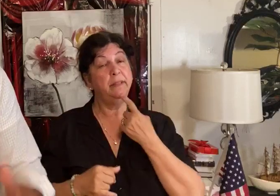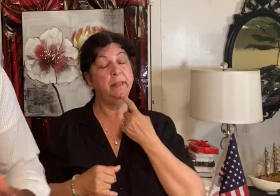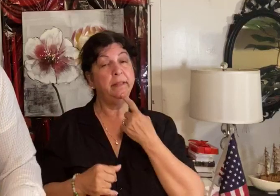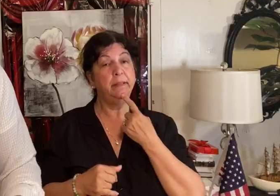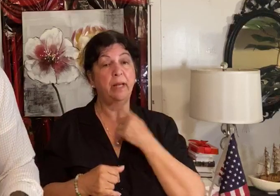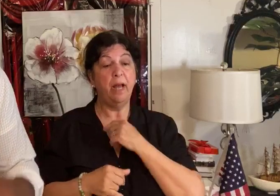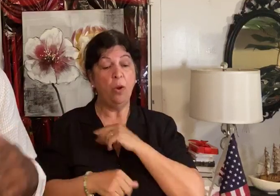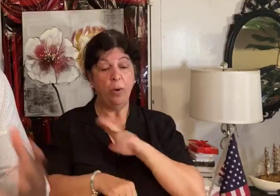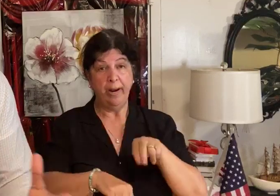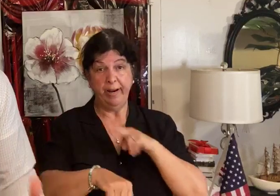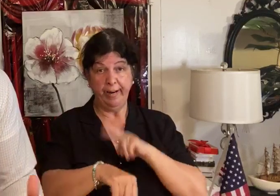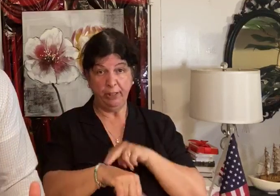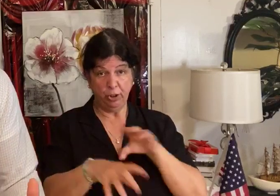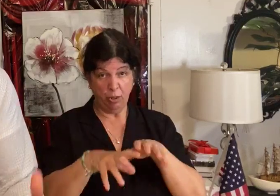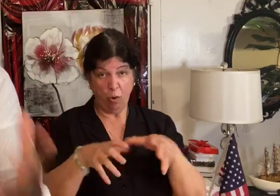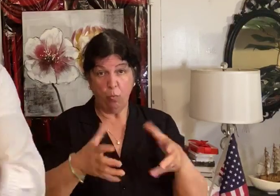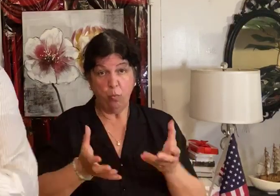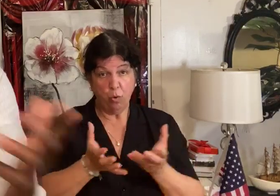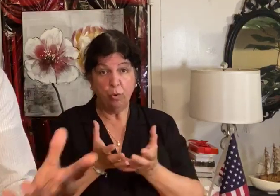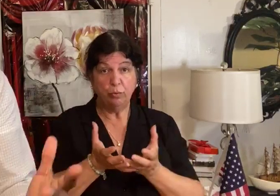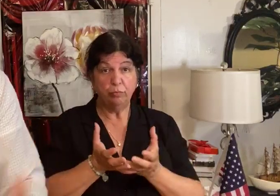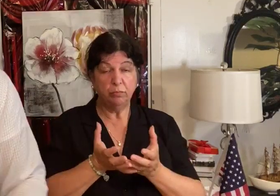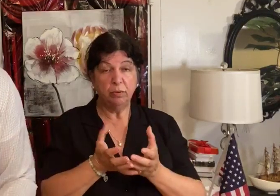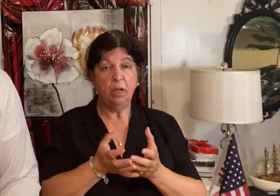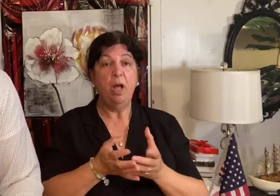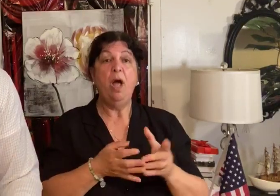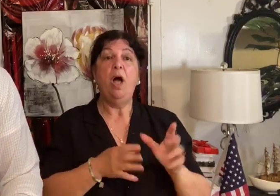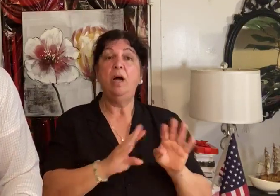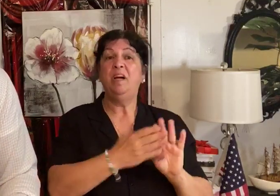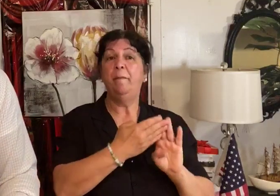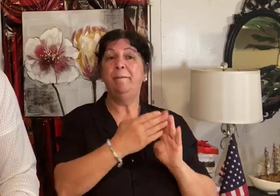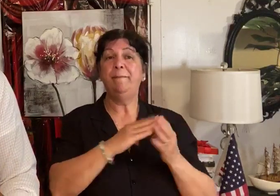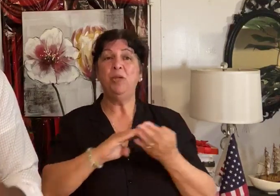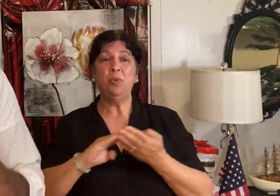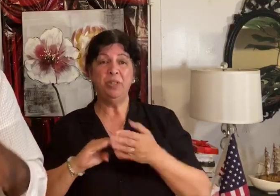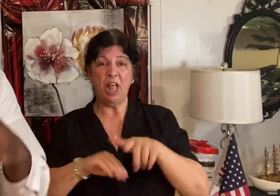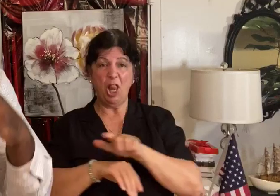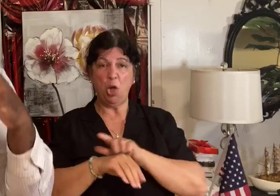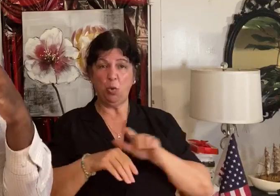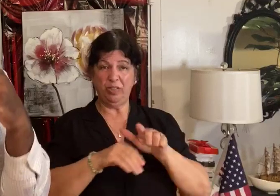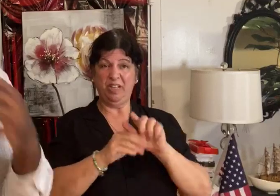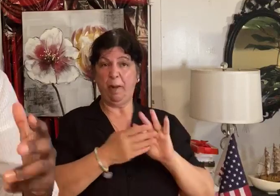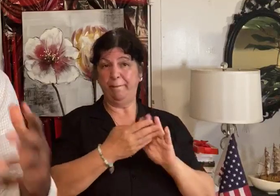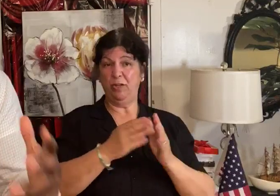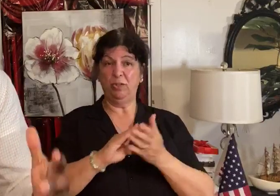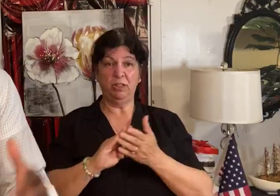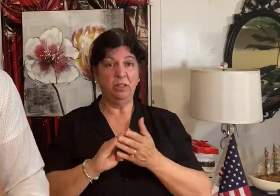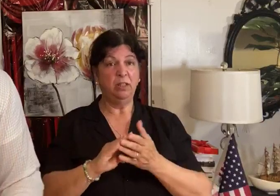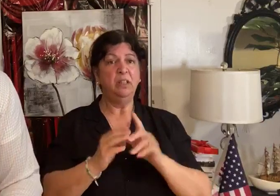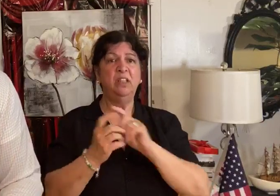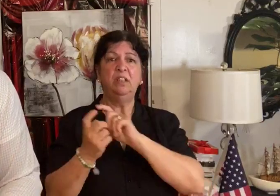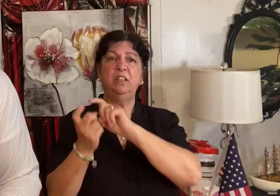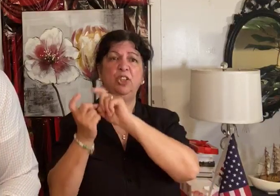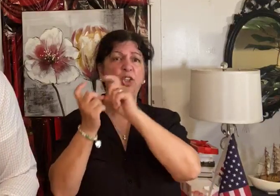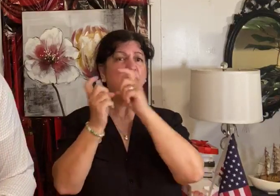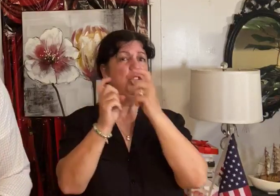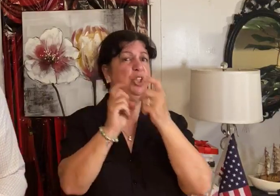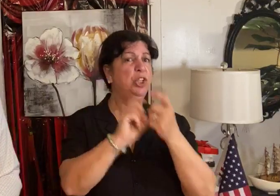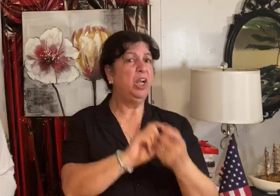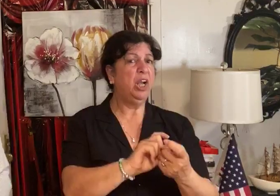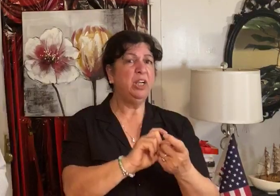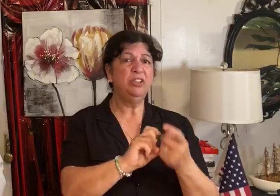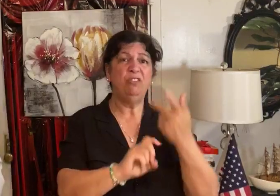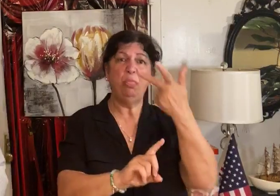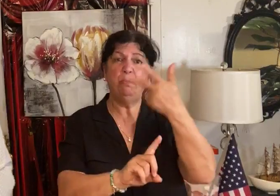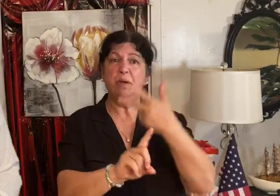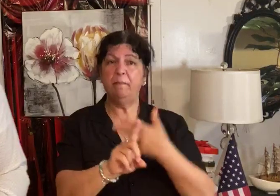our nation, our world, our local communities have drastically changed in the last